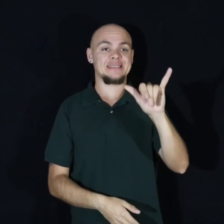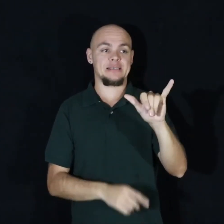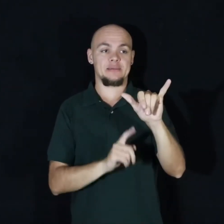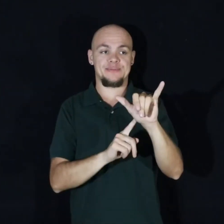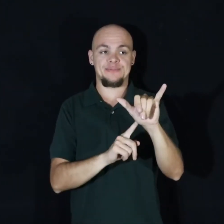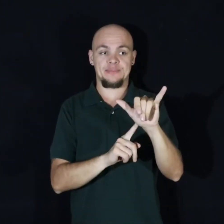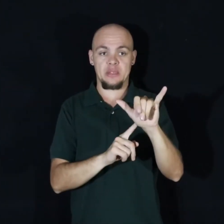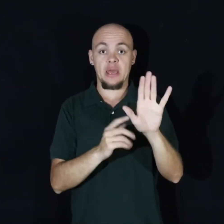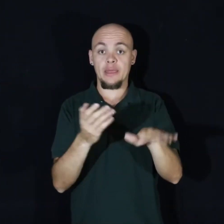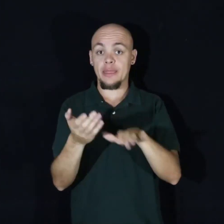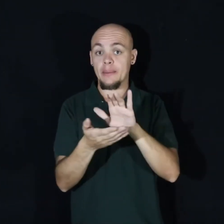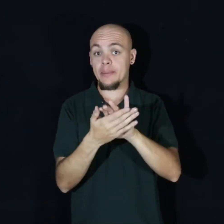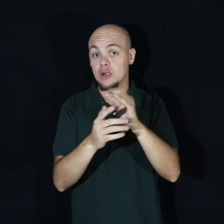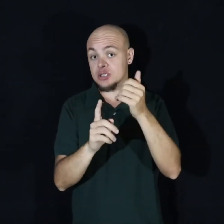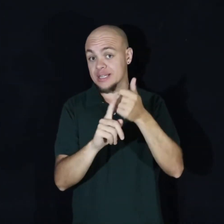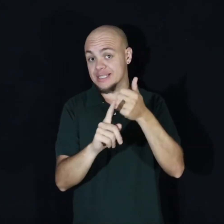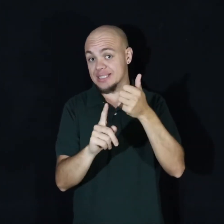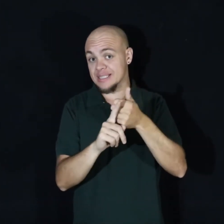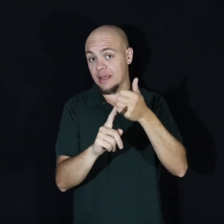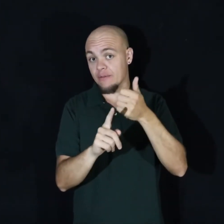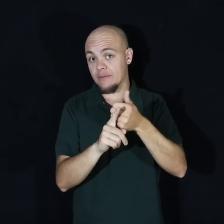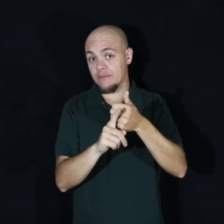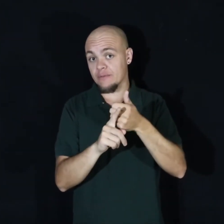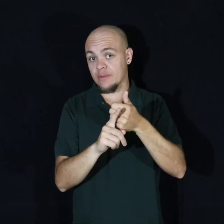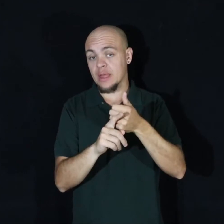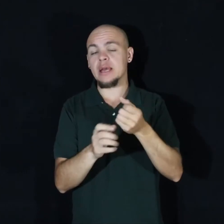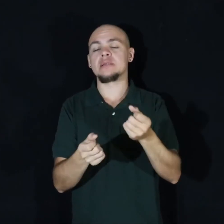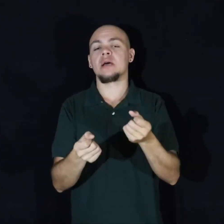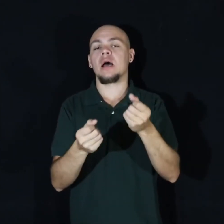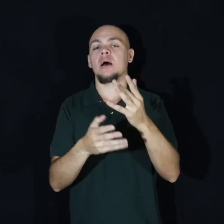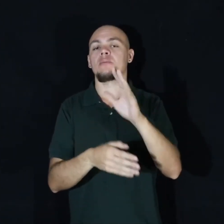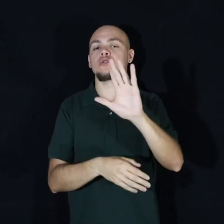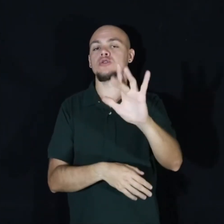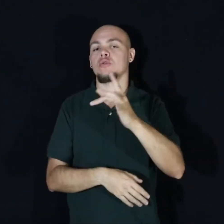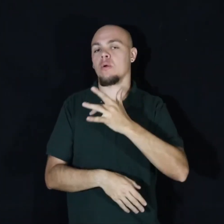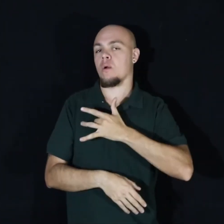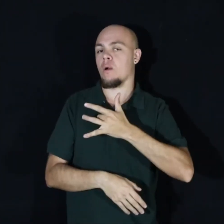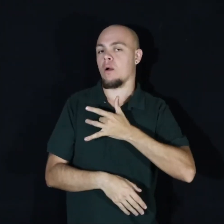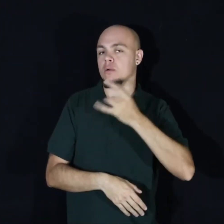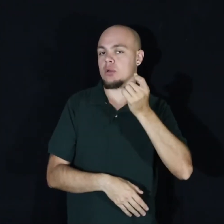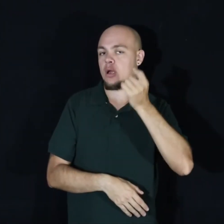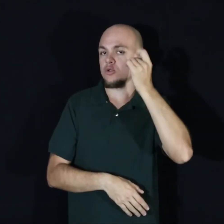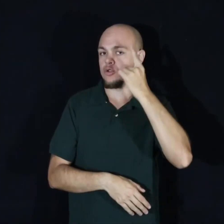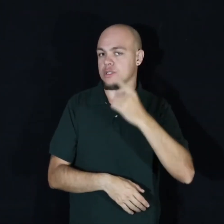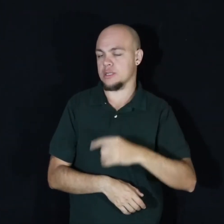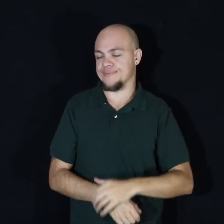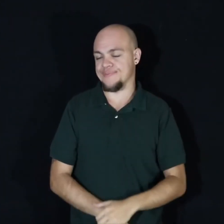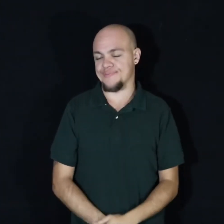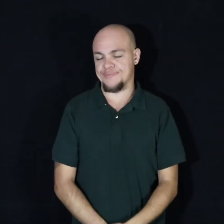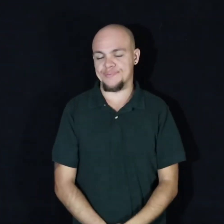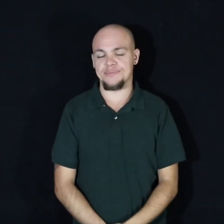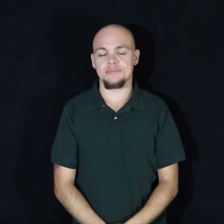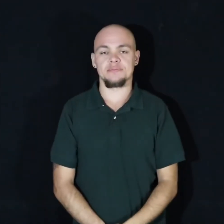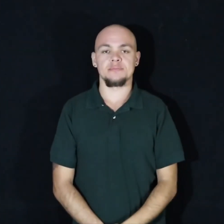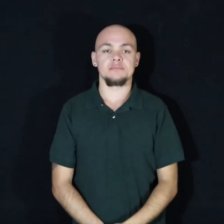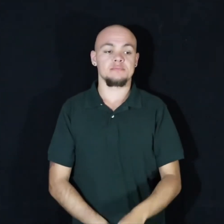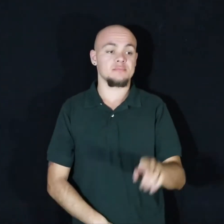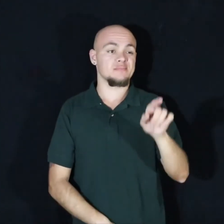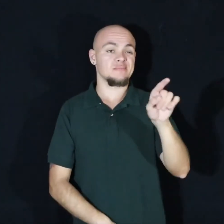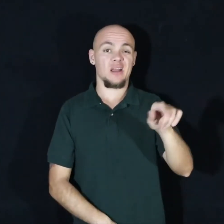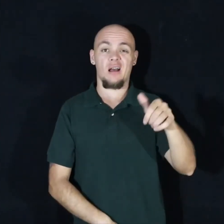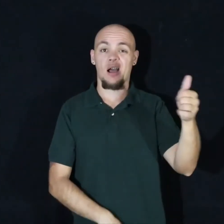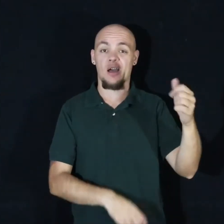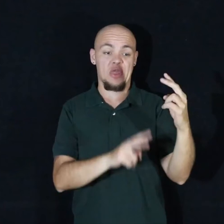Your marriage is only as sacred as you hold it in your heart. You know